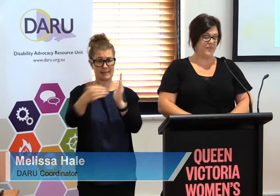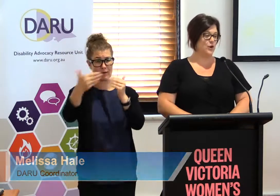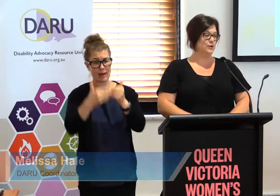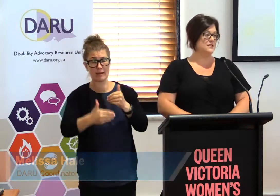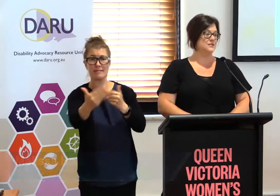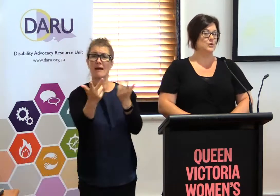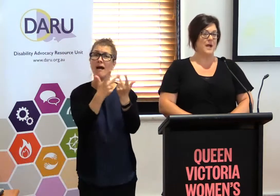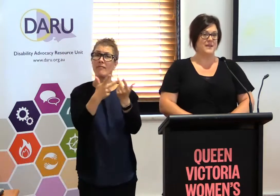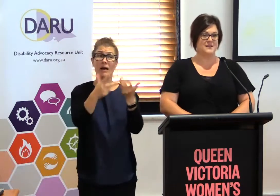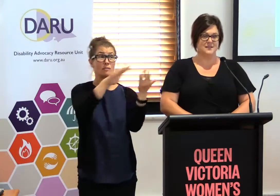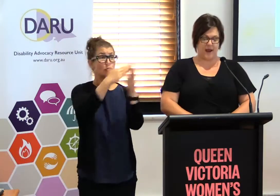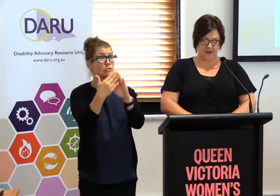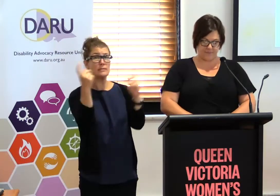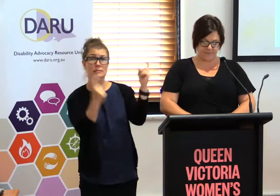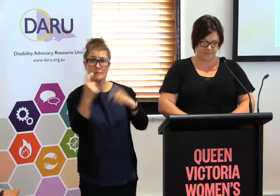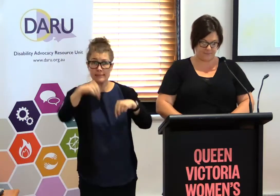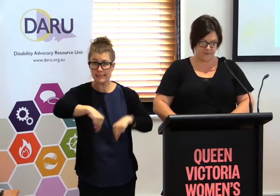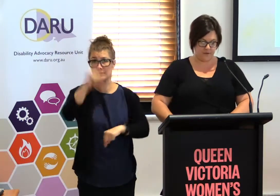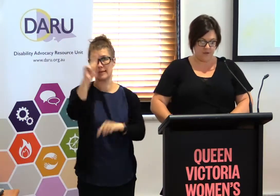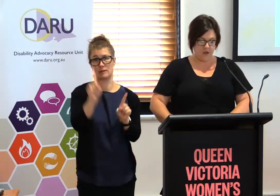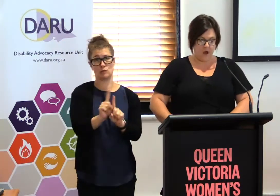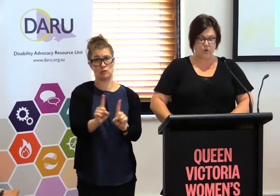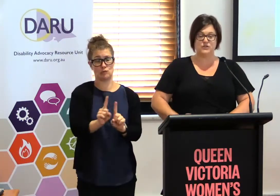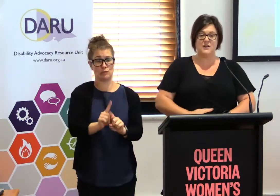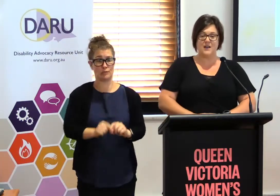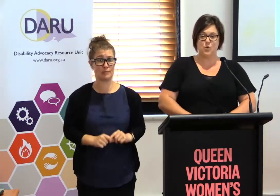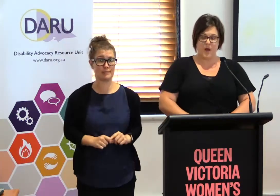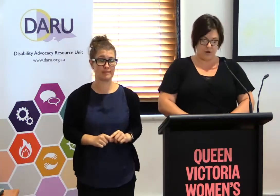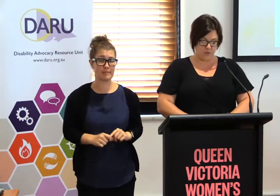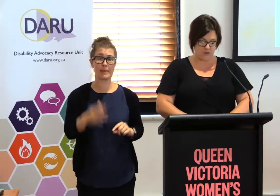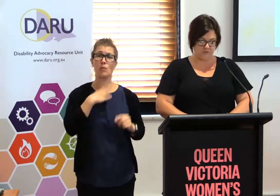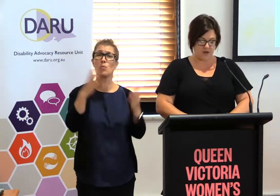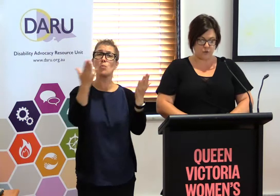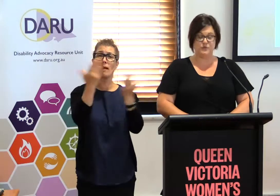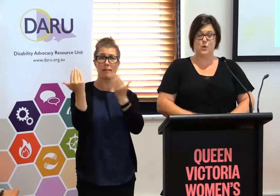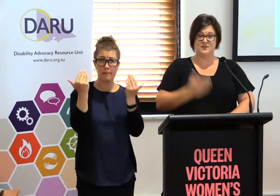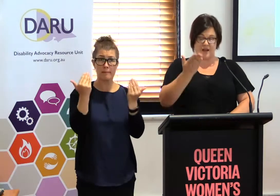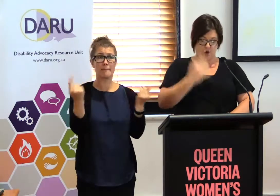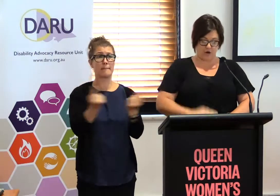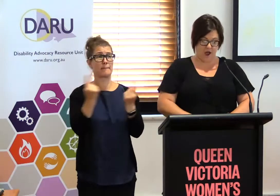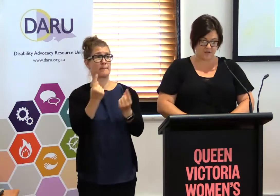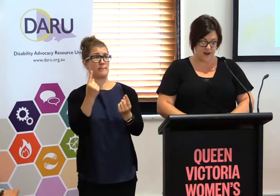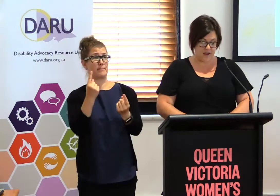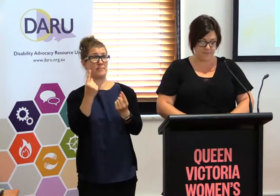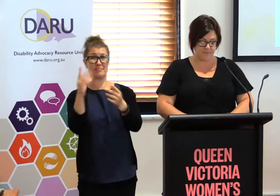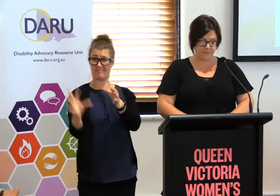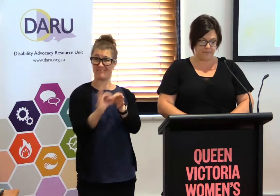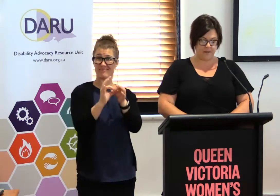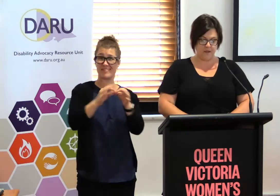from other communities who may be here today. I'd also like to welcome those of us who have joined us online